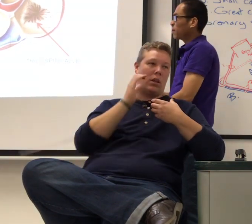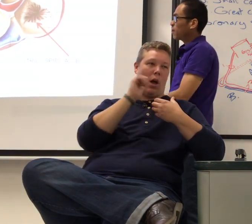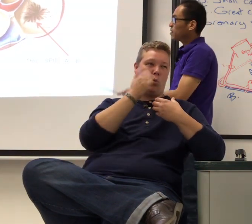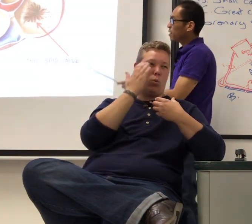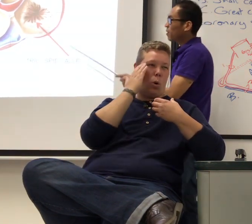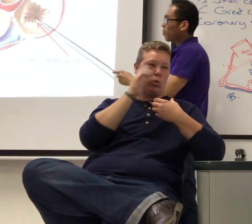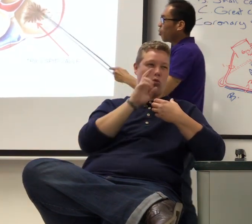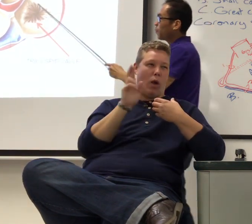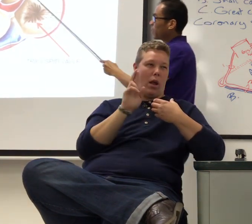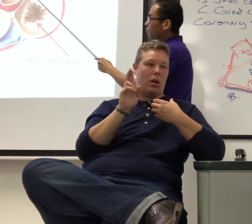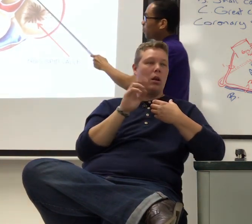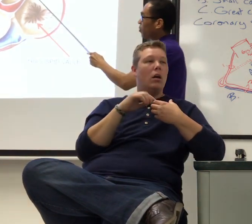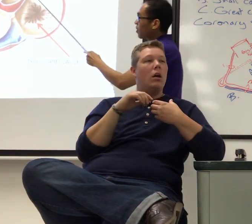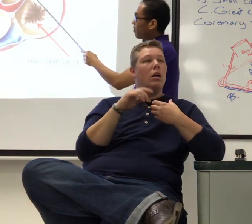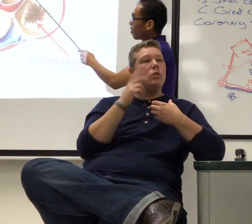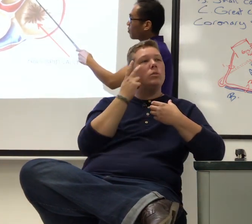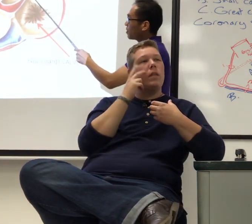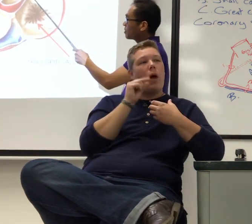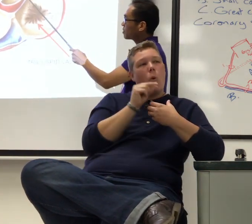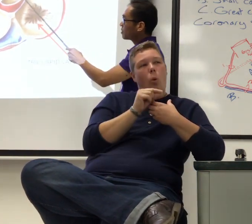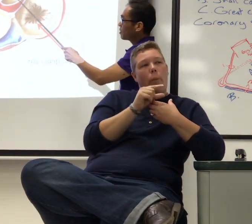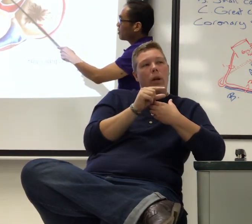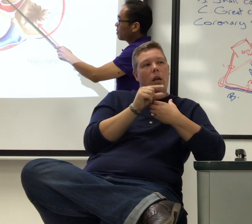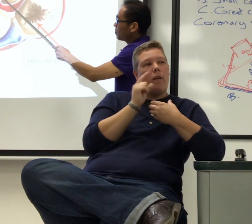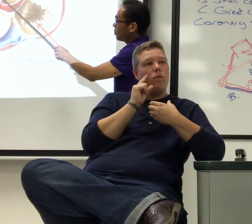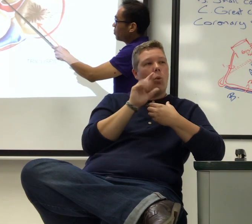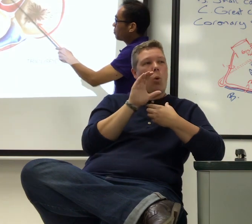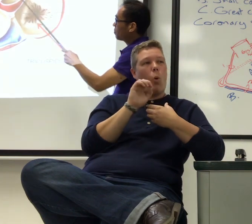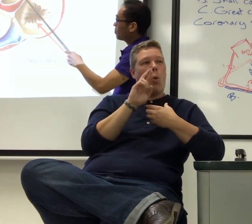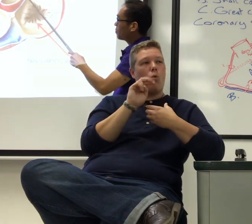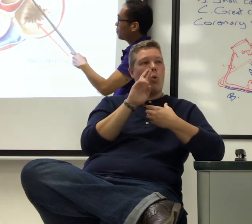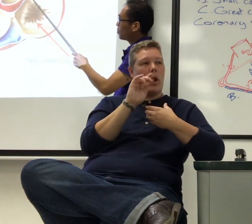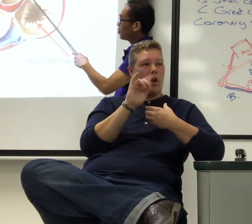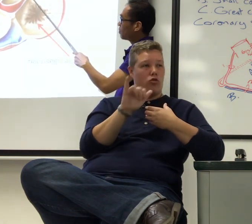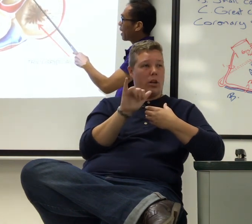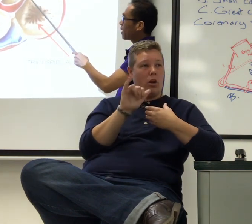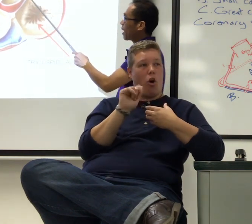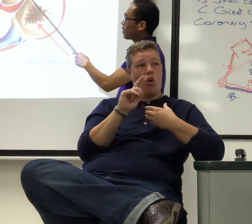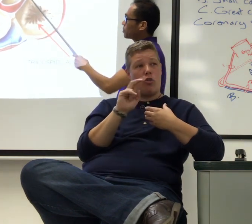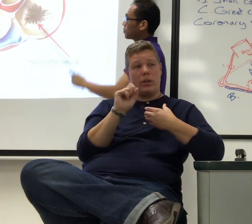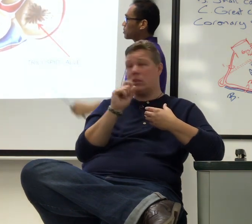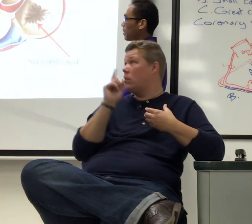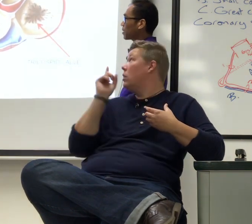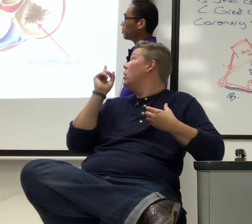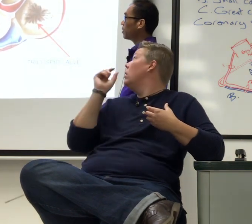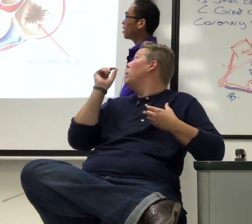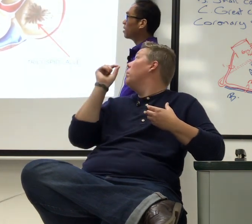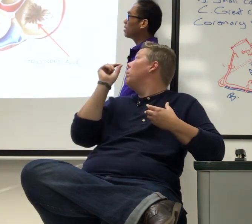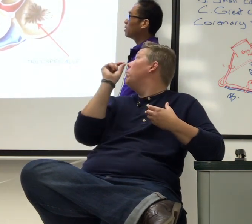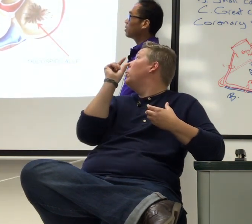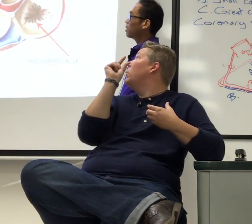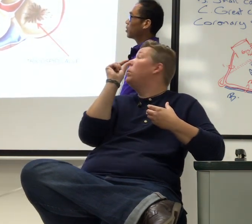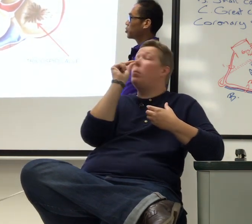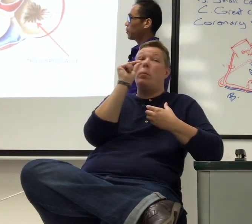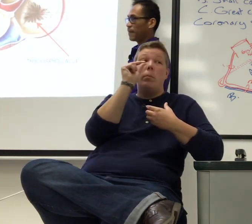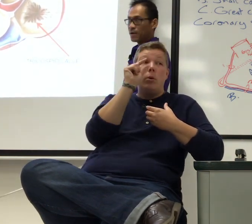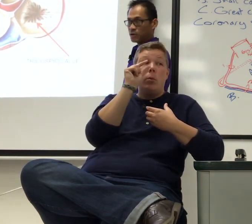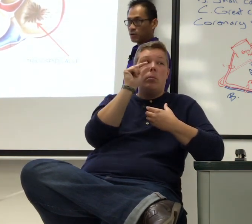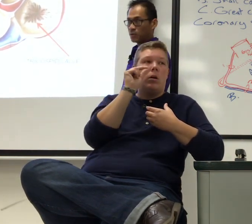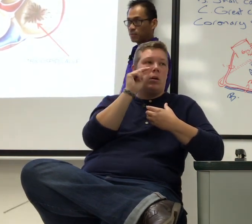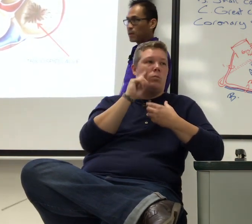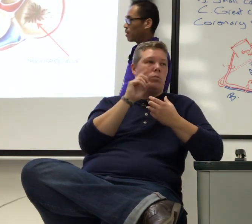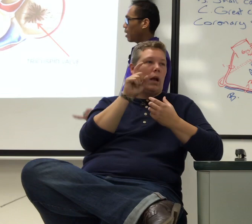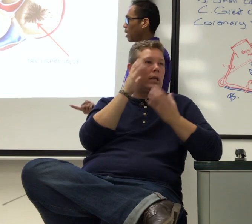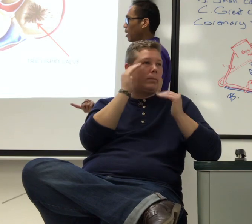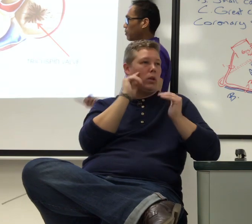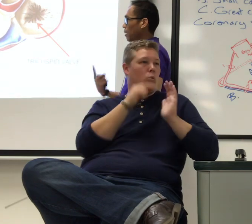to note, see the little opening for the coronary arteries? Boop, boop. I also expect you to show me that